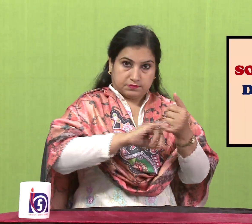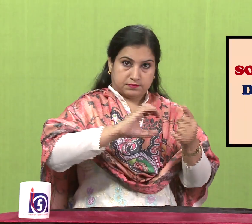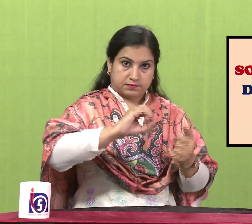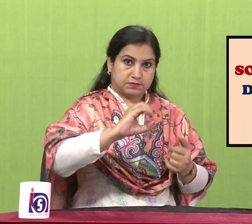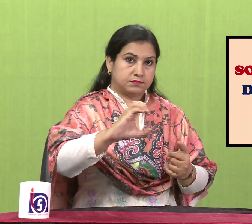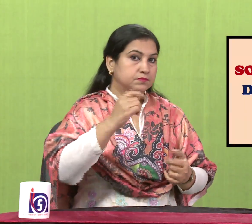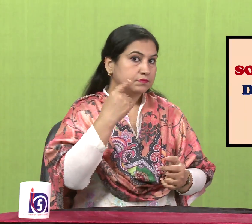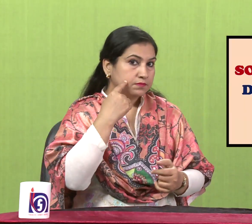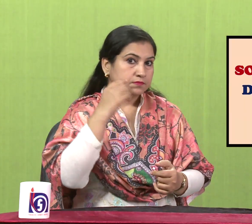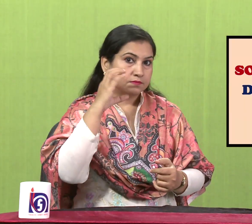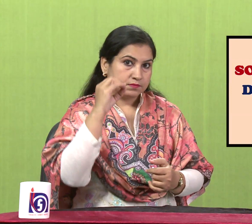Socio-economic development means